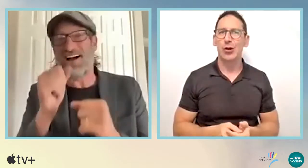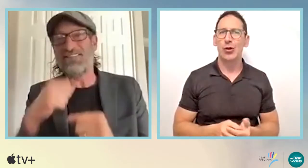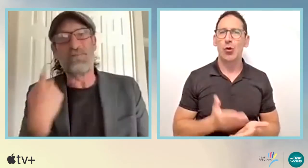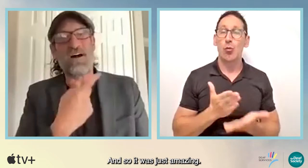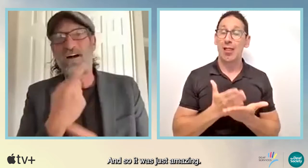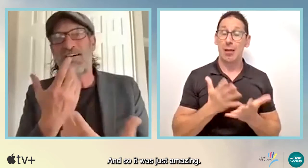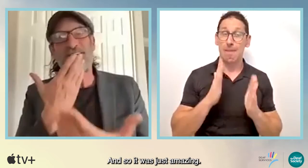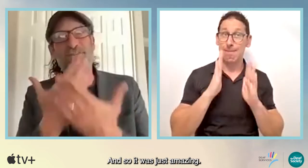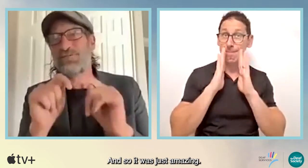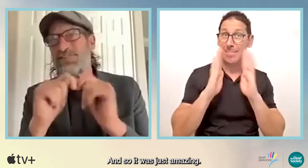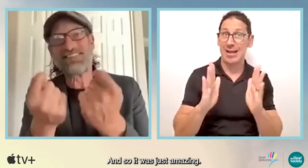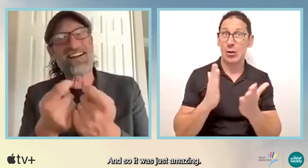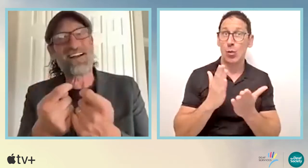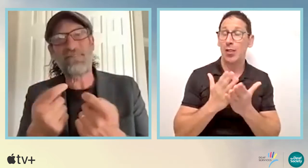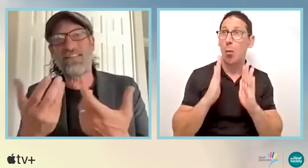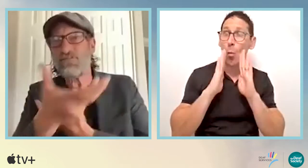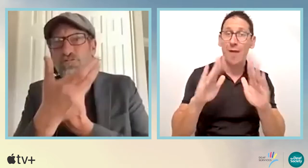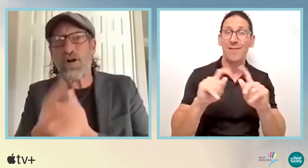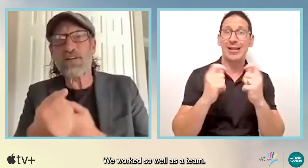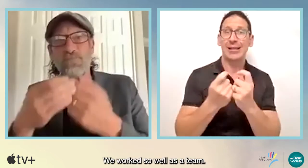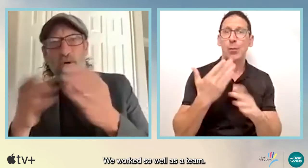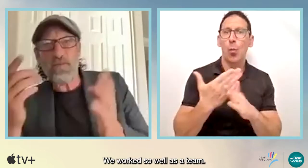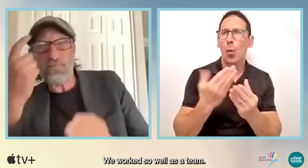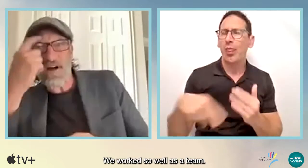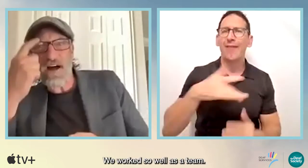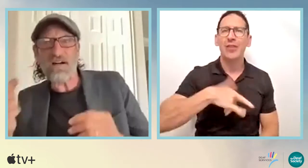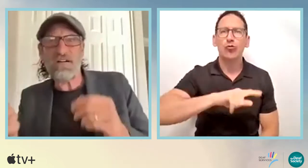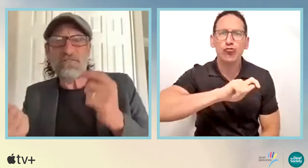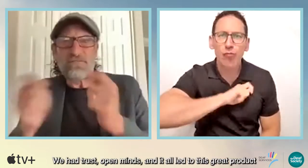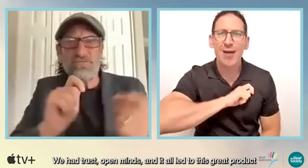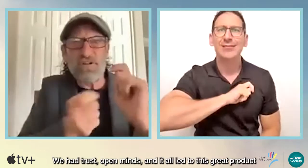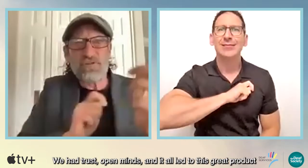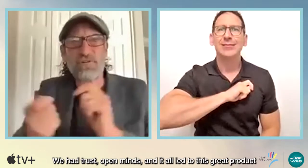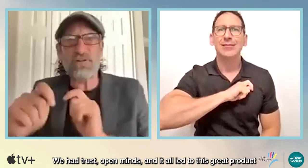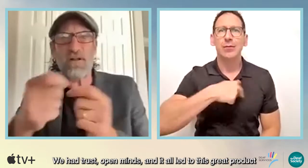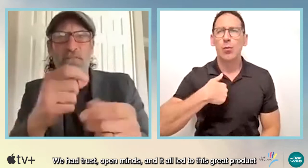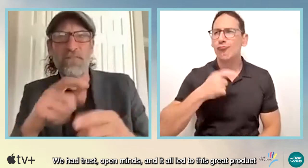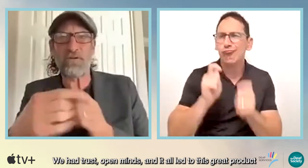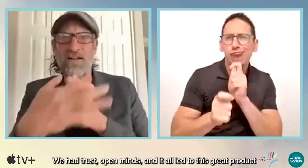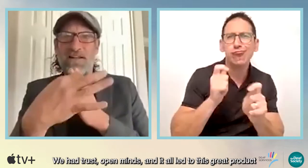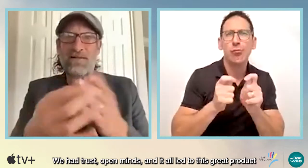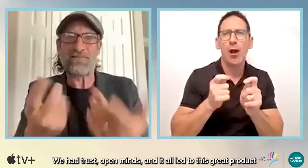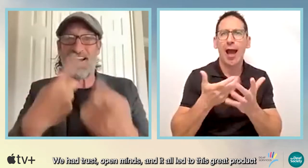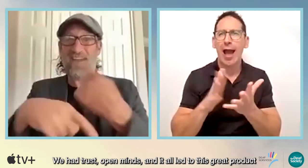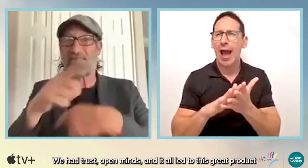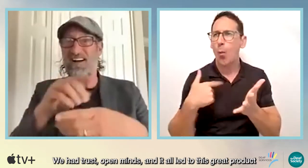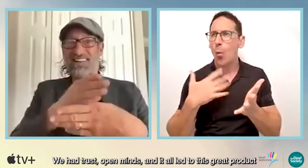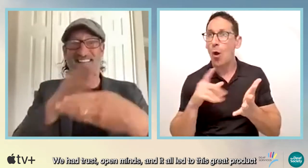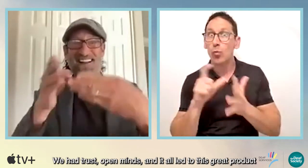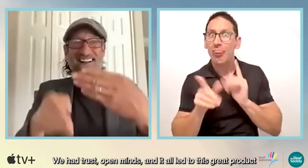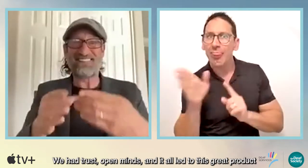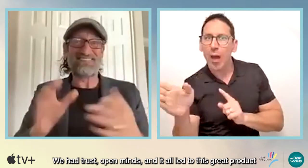And so it was just amazing. We worked so well as a team. We had trust, open minds,